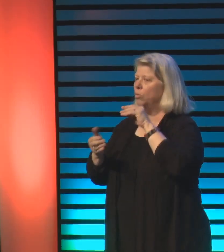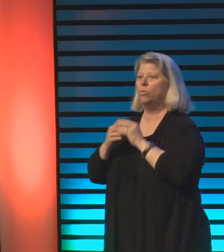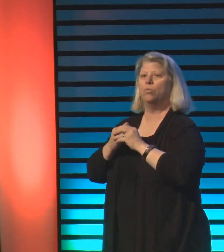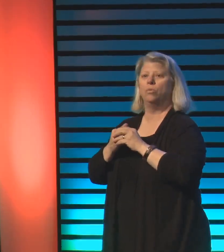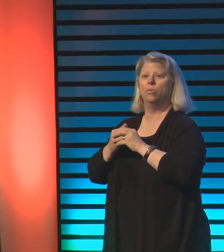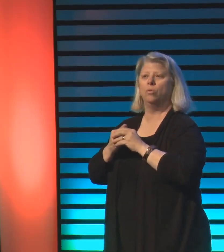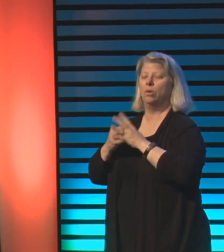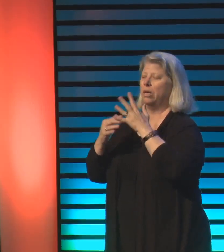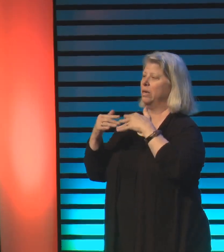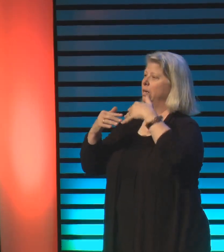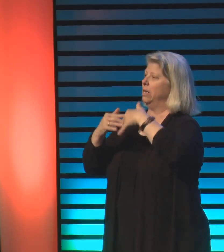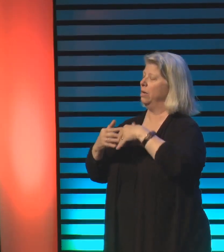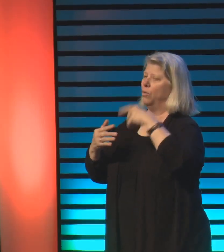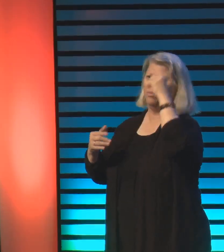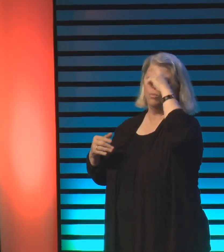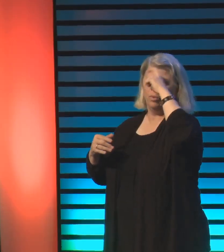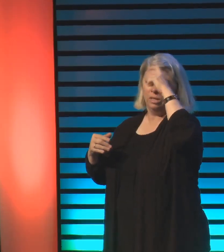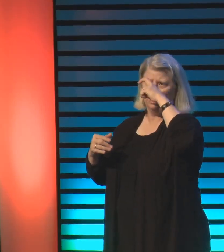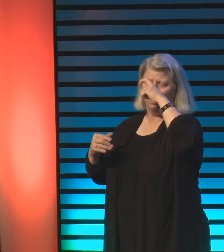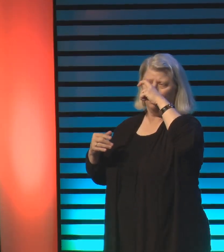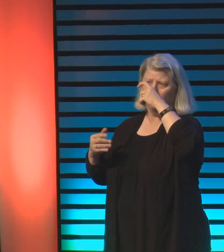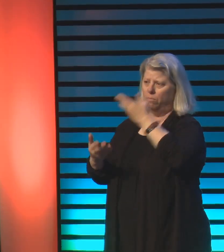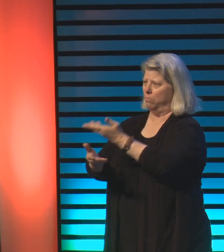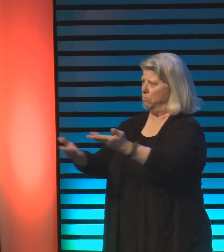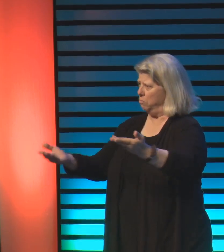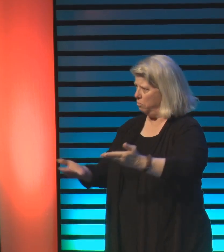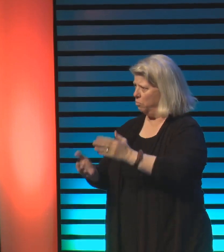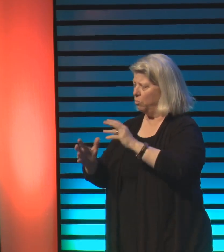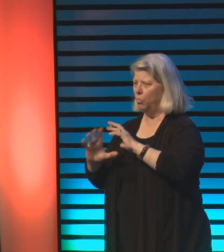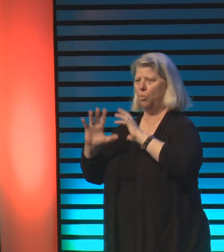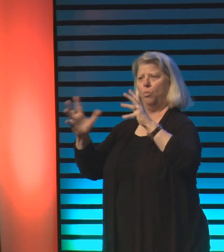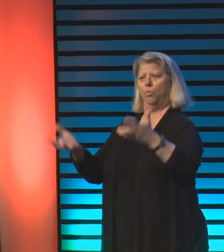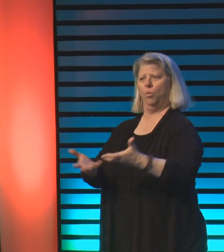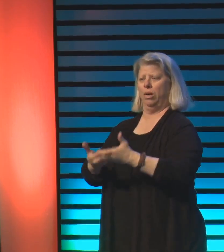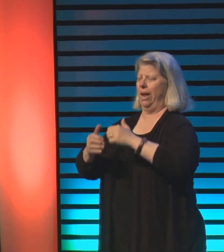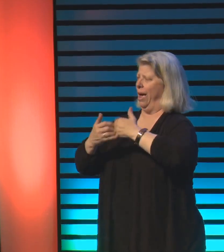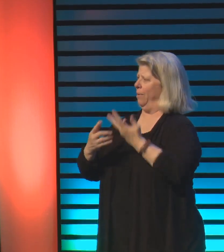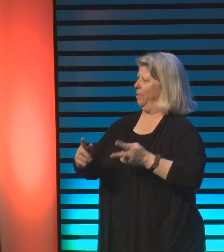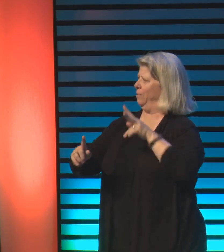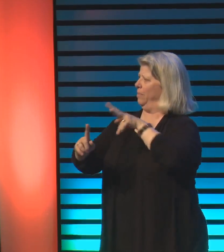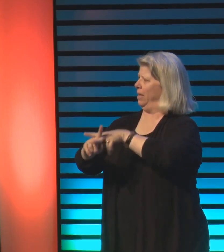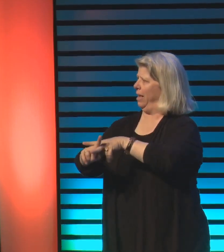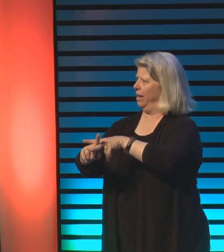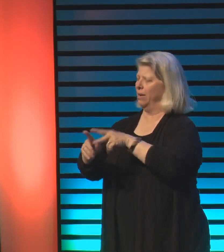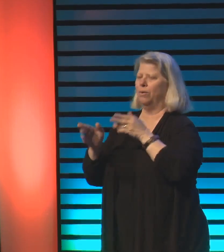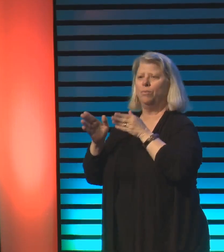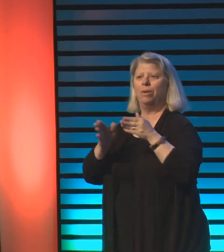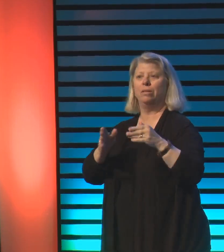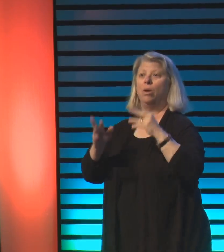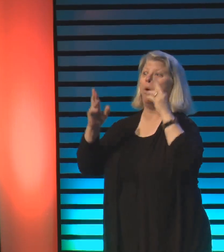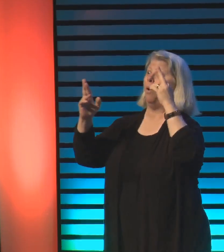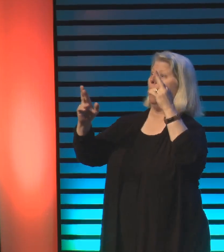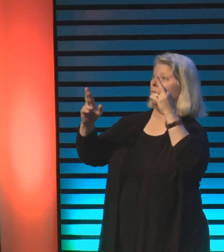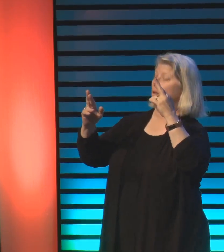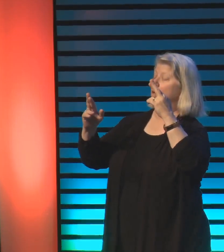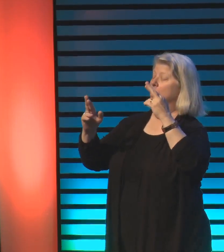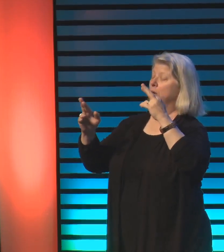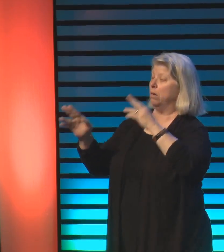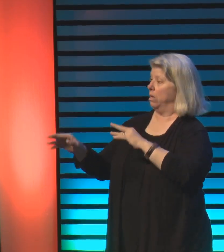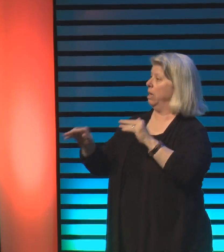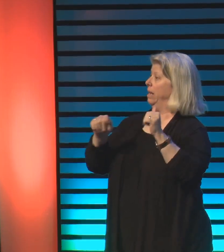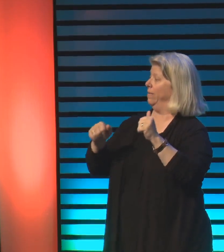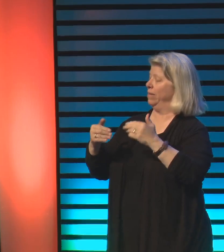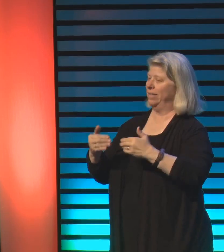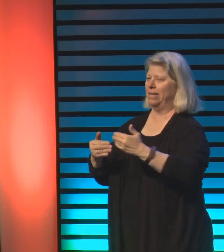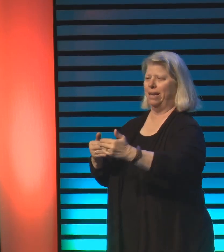the indigenous wisdom that exists in our world. And we're going to learn how to apply this into some ways. And hopefully you'll walk away from this